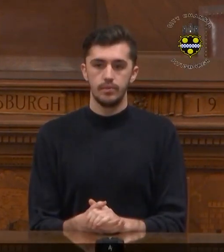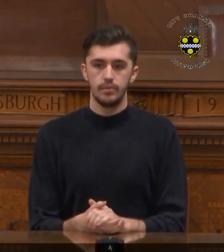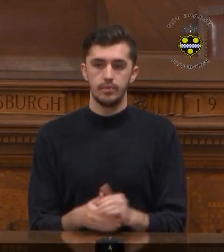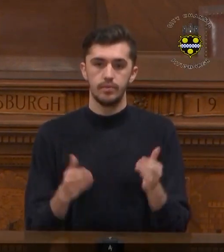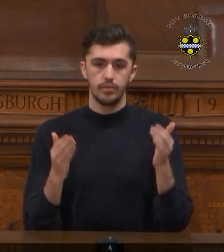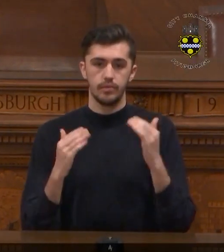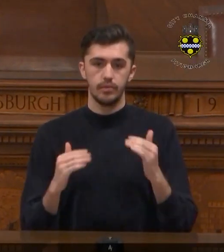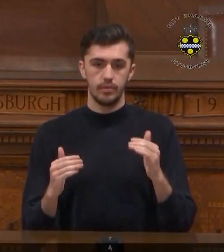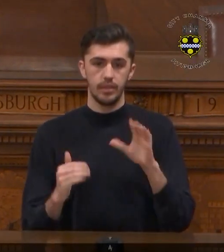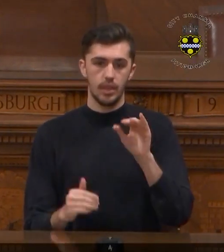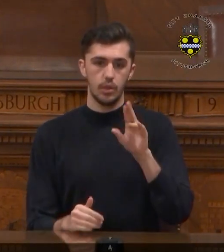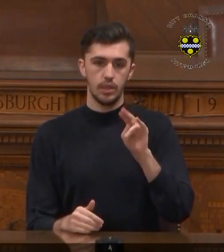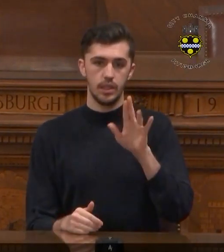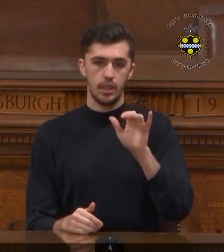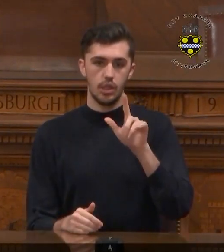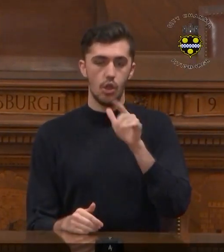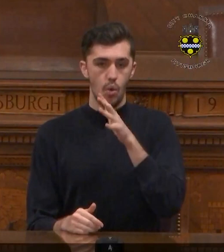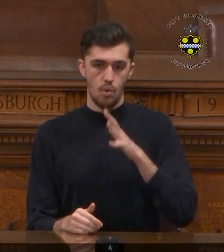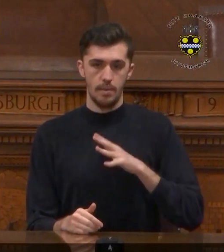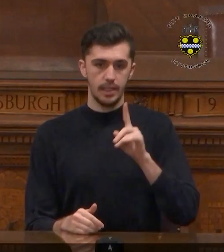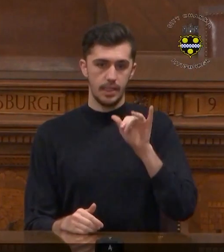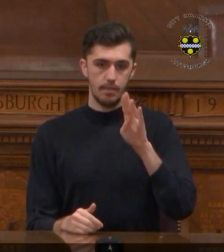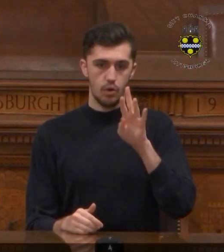Councilwoman Deborah Gross presents Bill